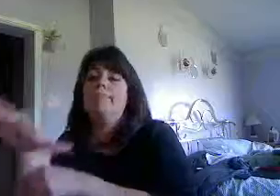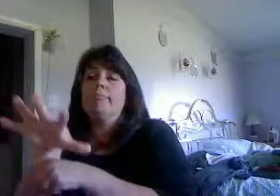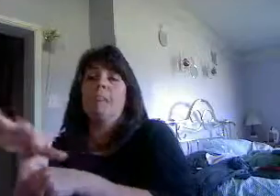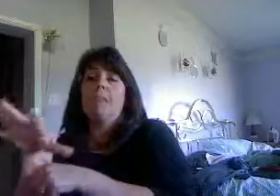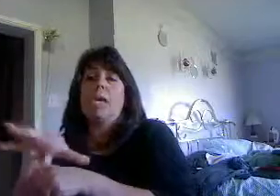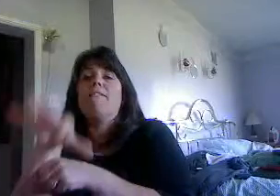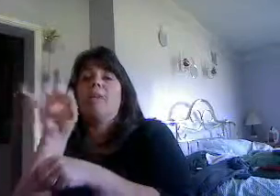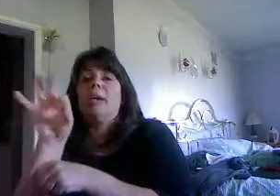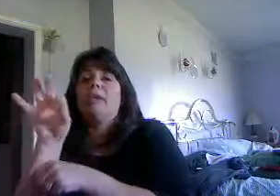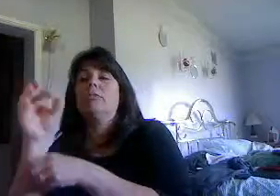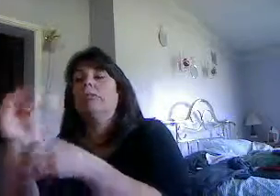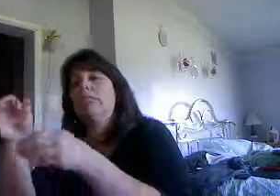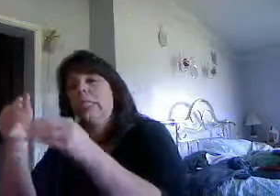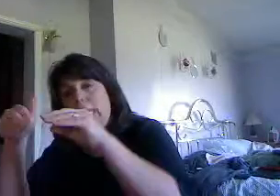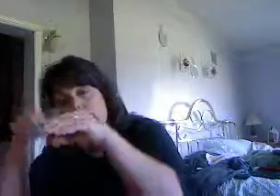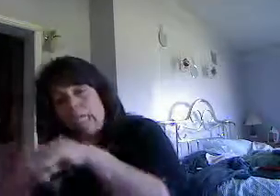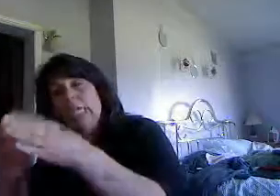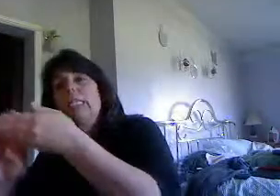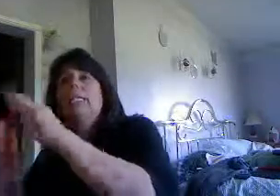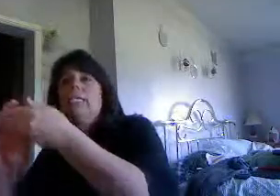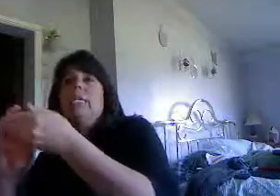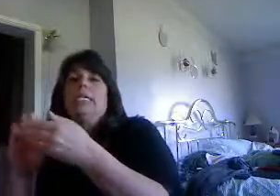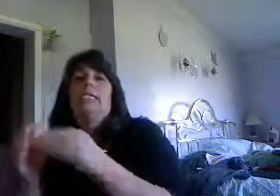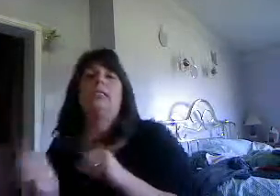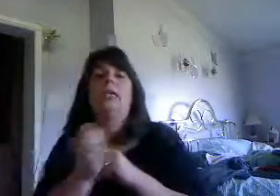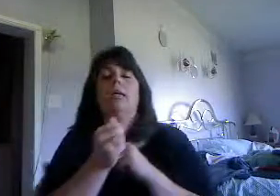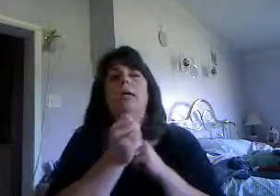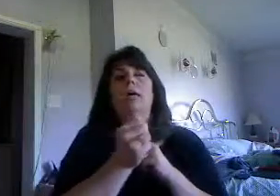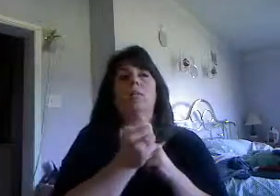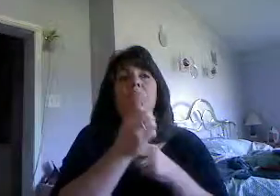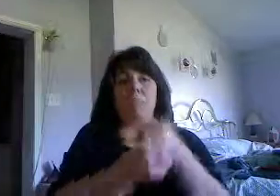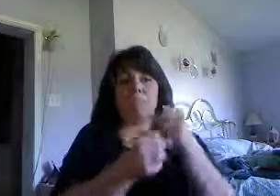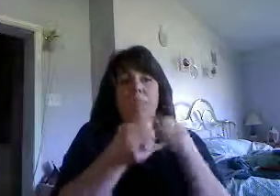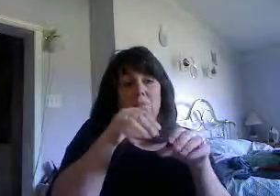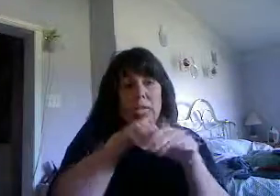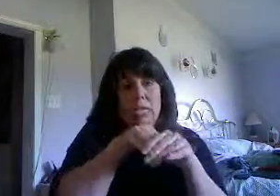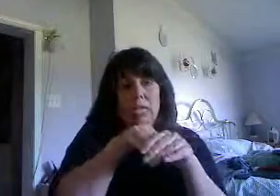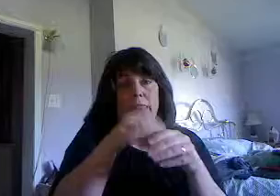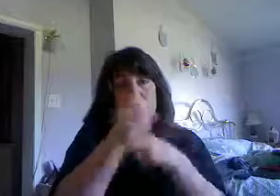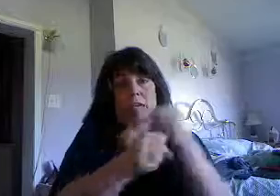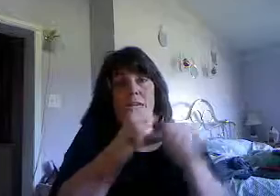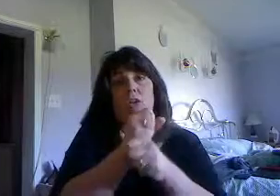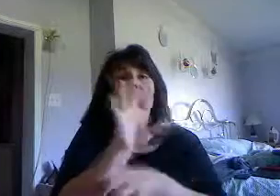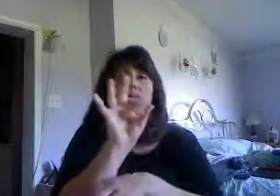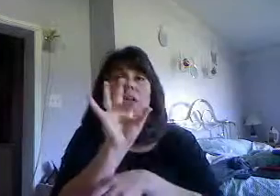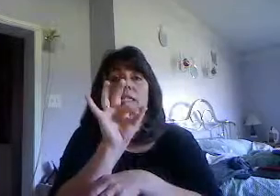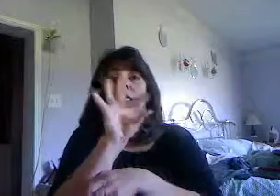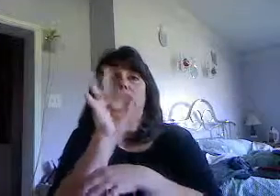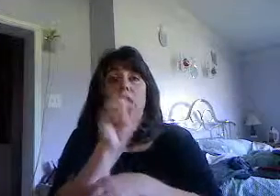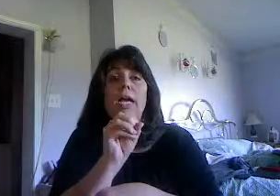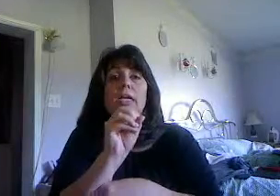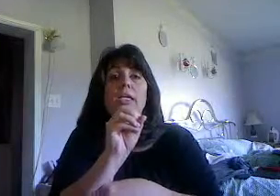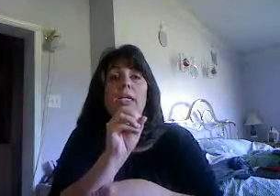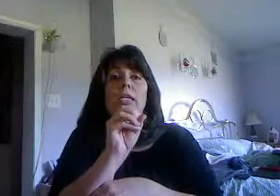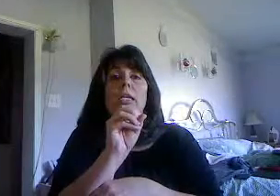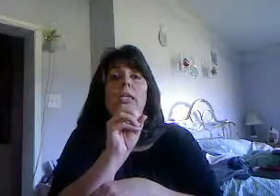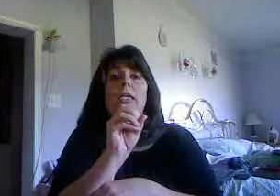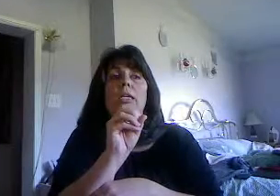By 1990, more than 60% of our manufacturing employment that's in cities is located in the suburbs,